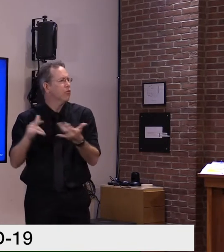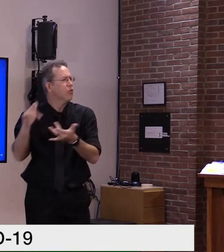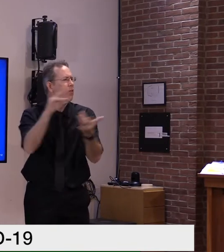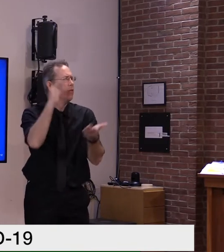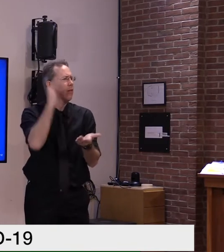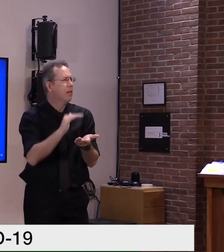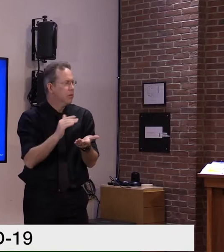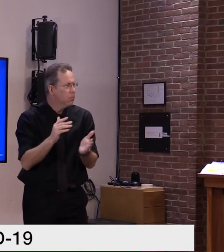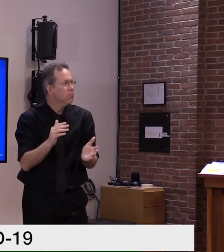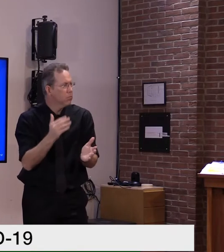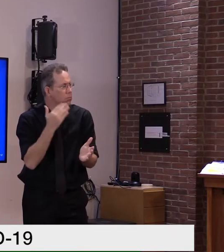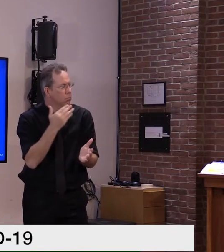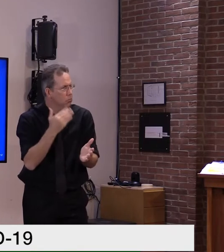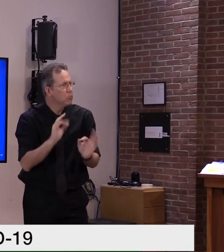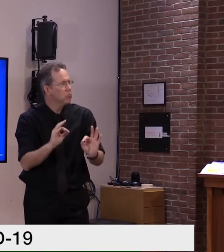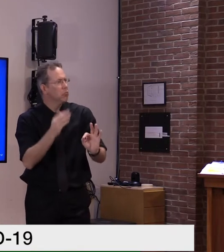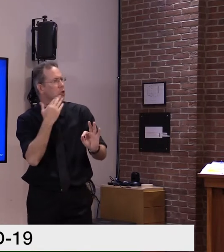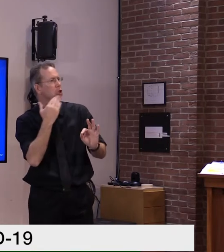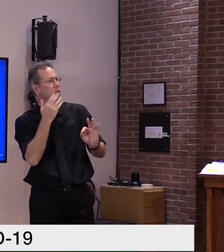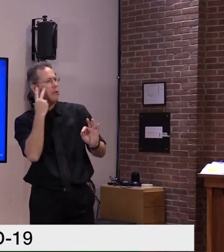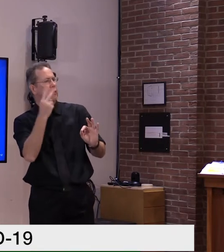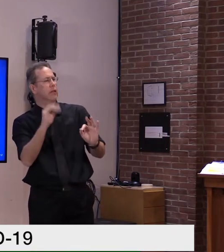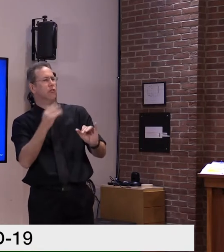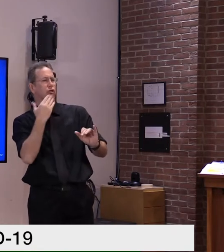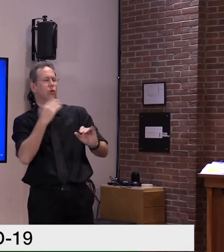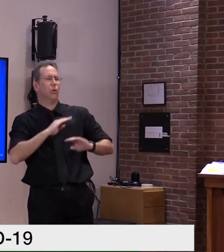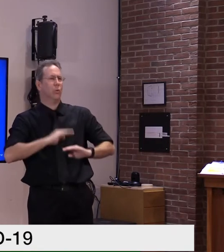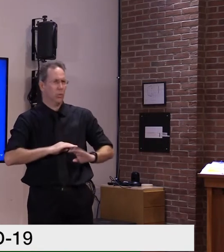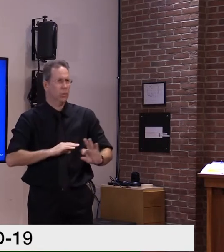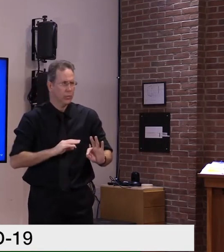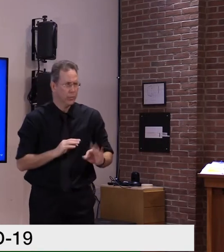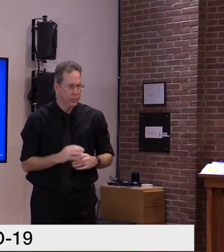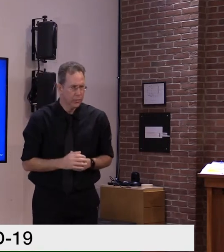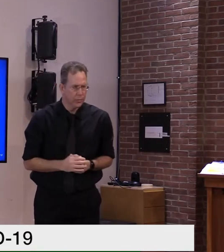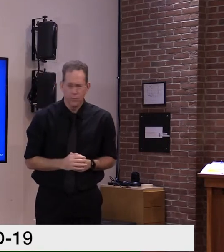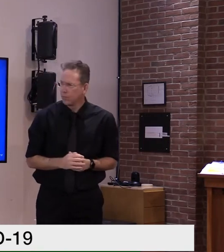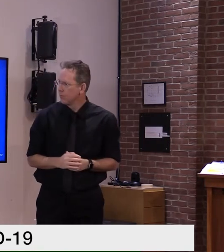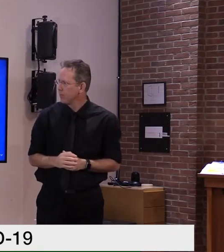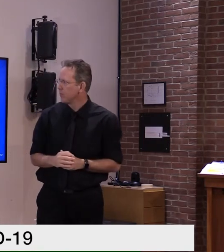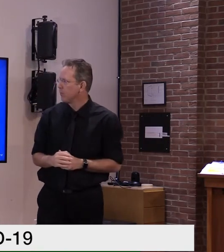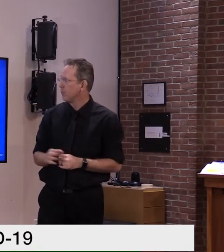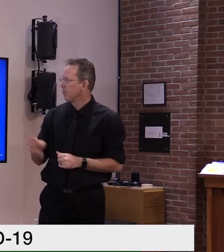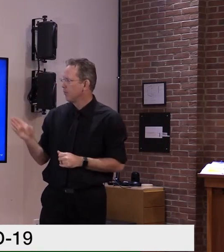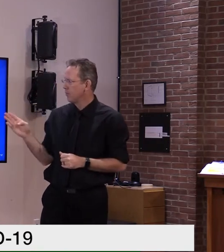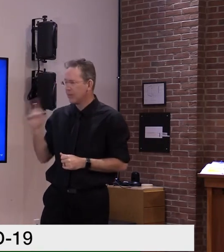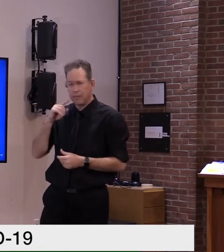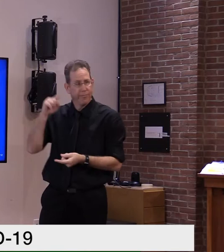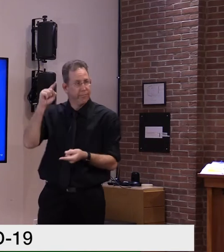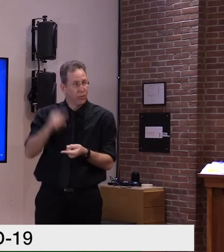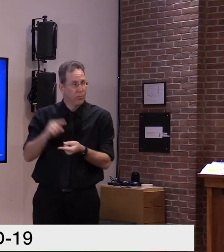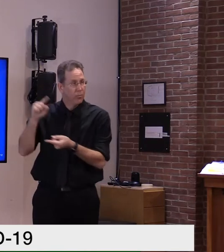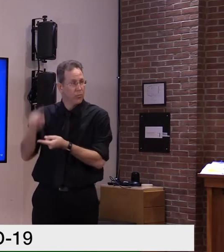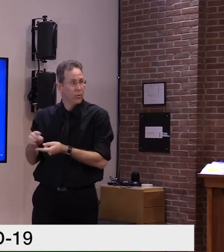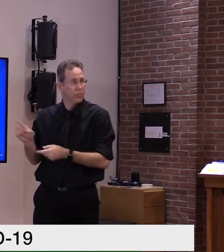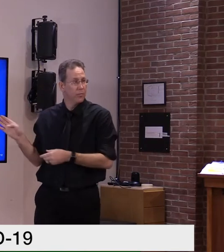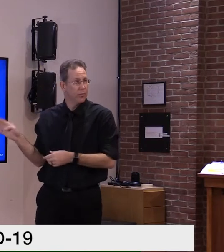reduction of about 58% this year over the 3-day period, Wednesday, Thursday, Friday, compared